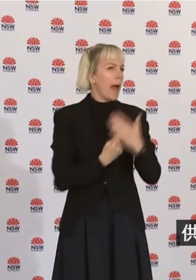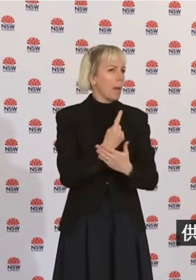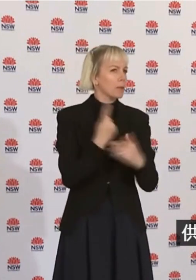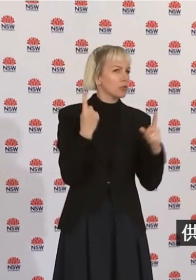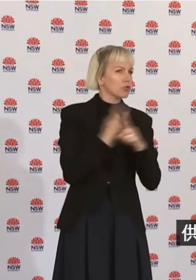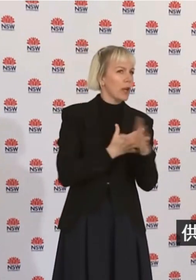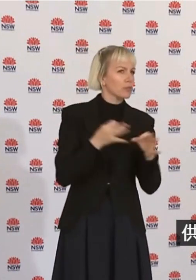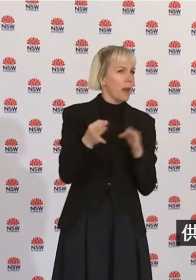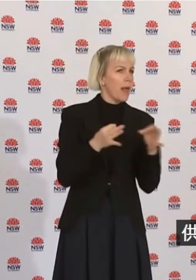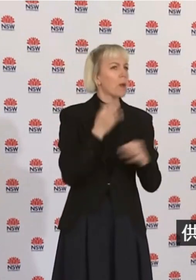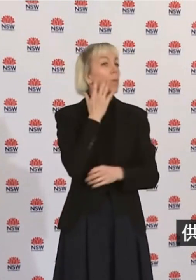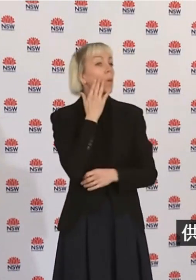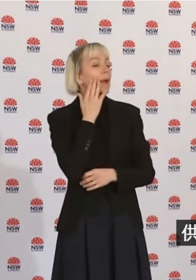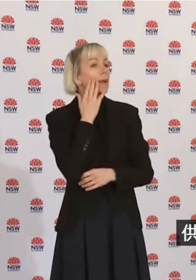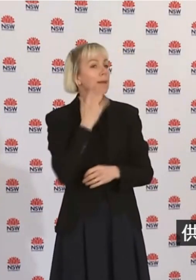complexities around supply?